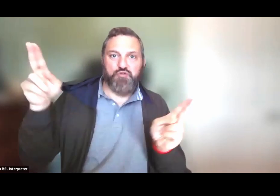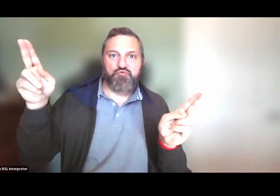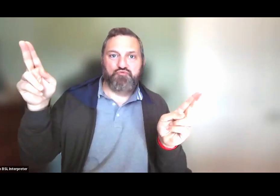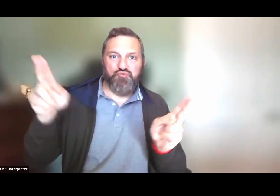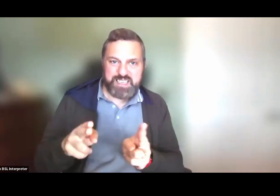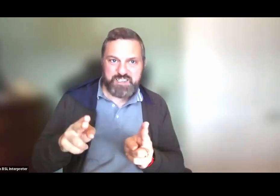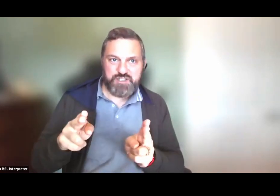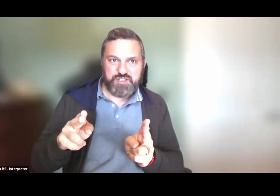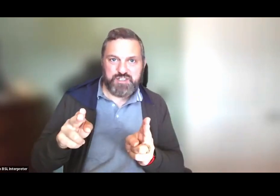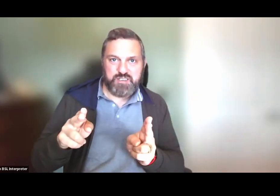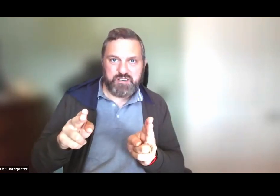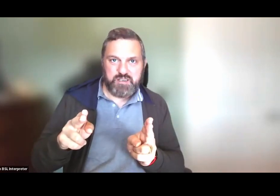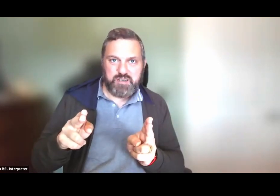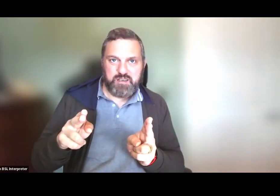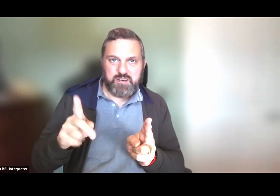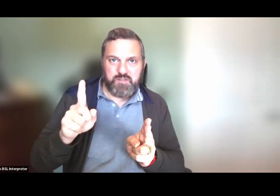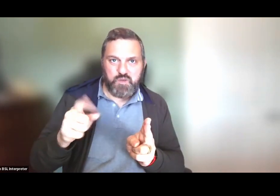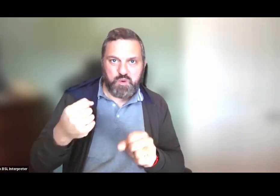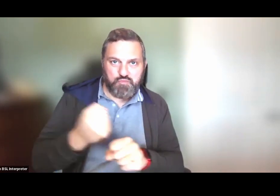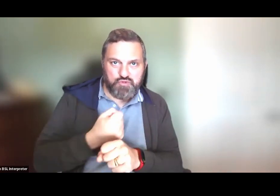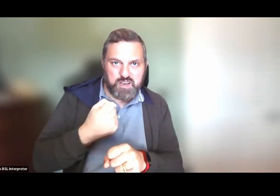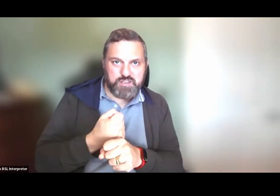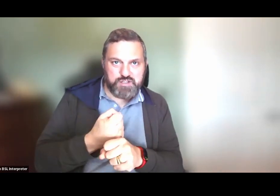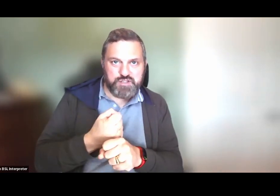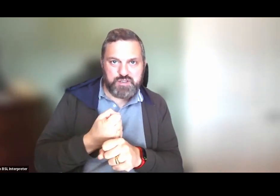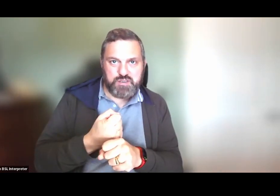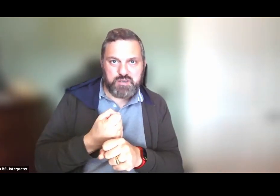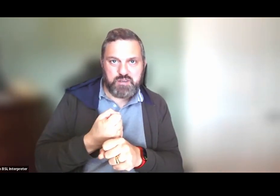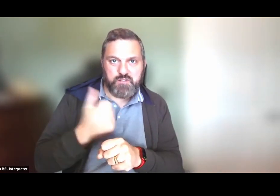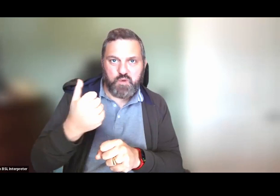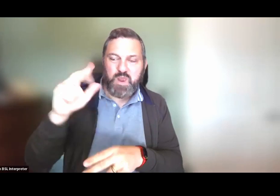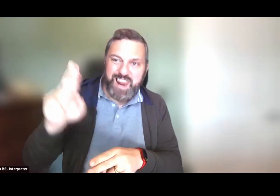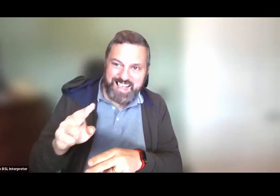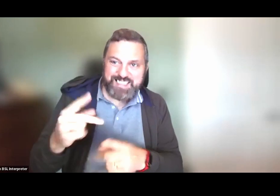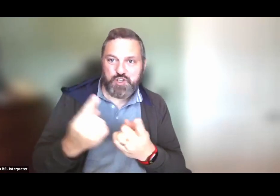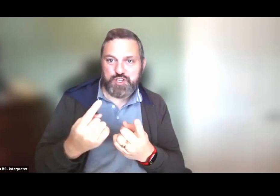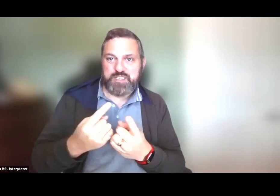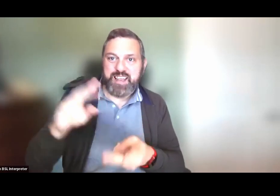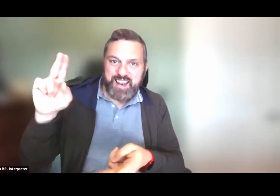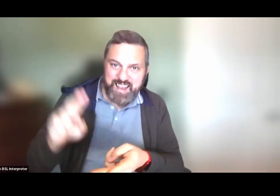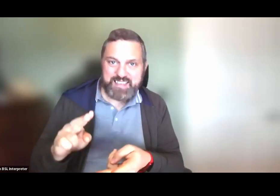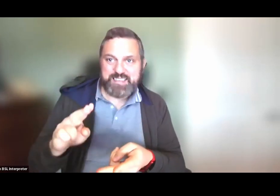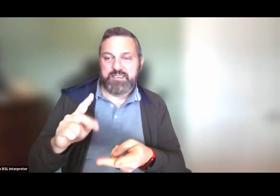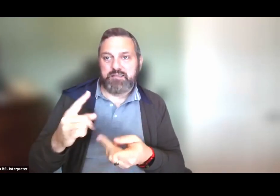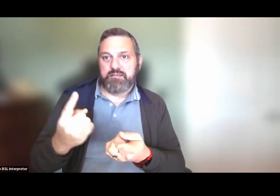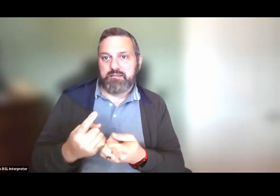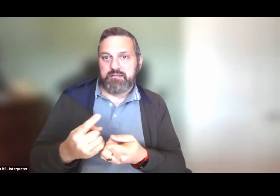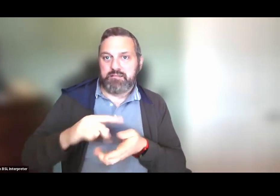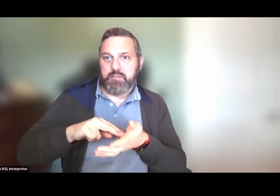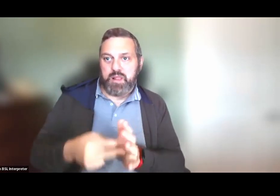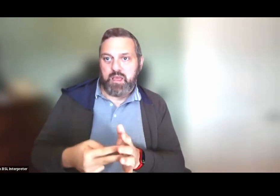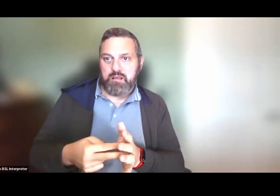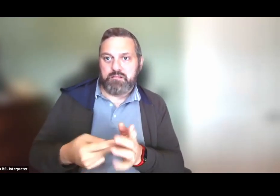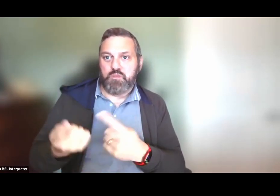less necessary production or consumption, the production or consumption of less necessary goods, so that we come back within